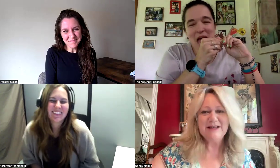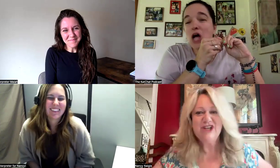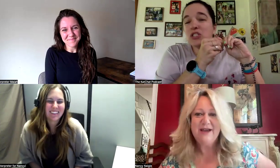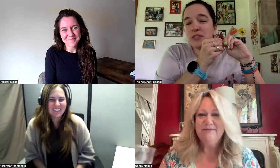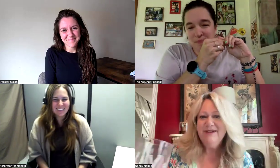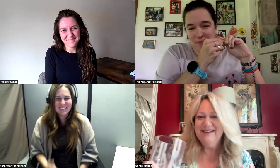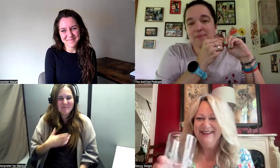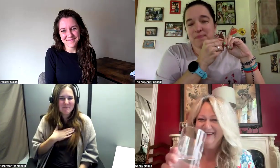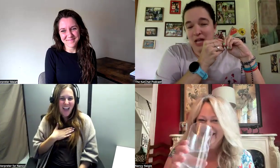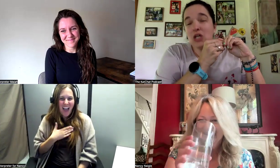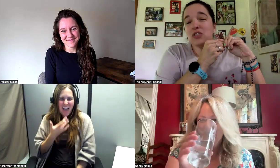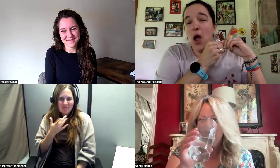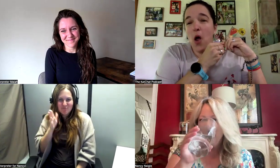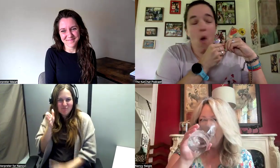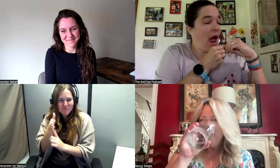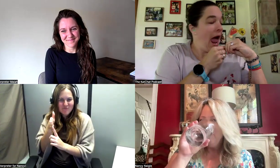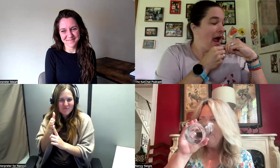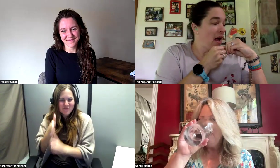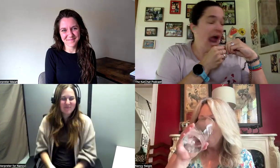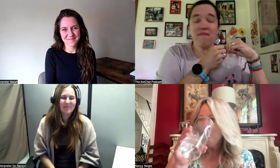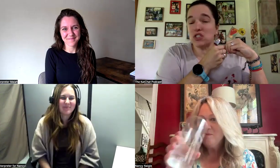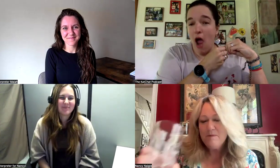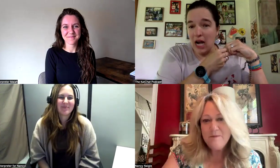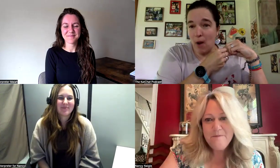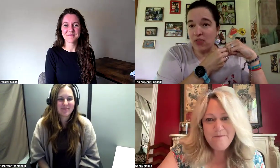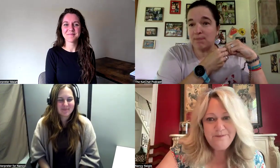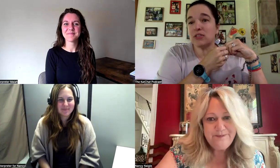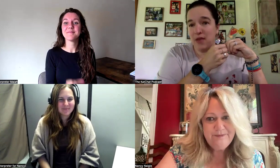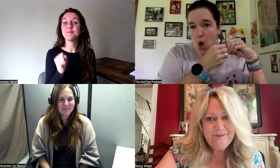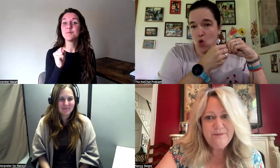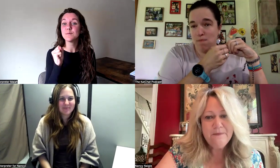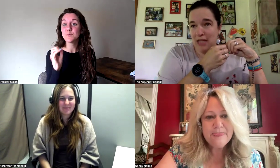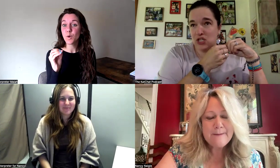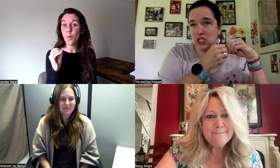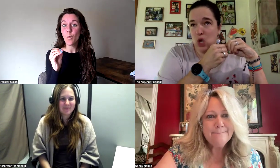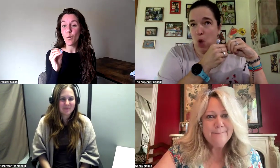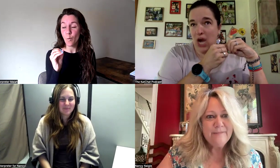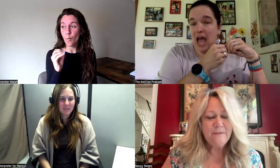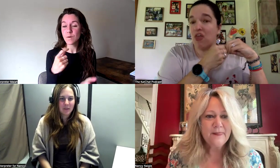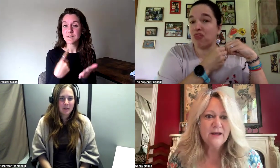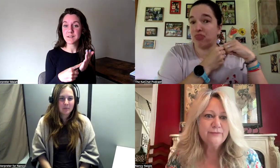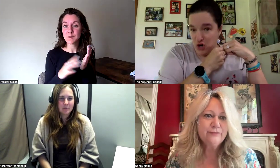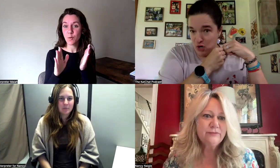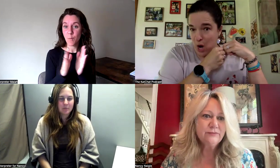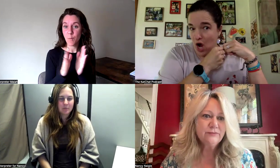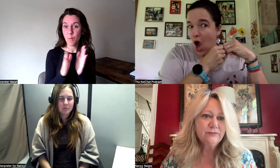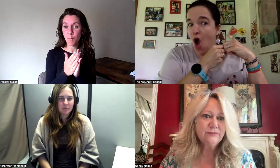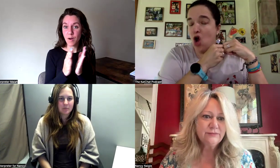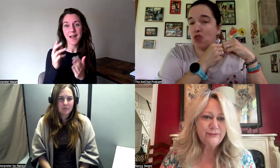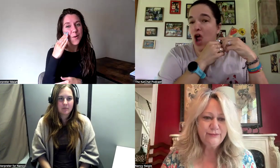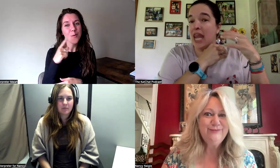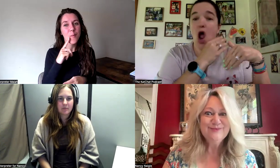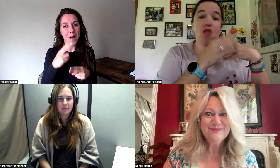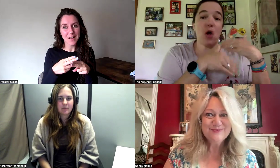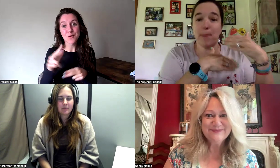It's my jam. So after talking about these books, I know you mentioned you're working on a third book.